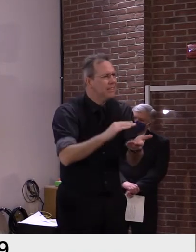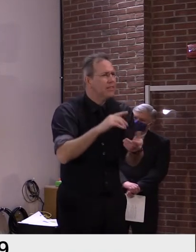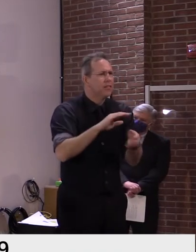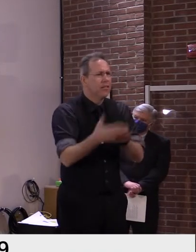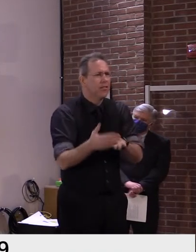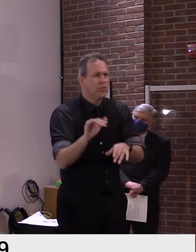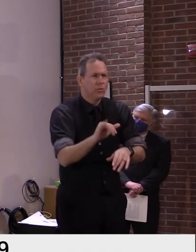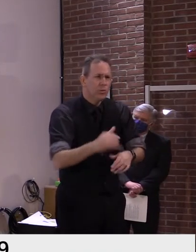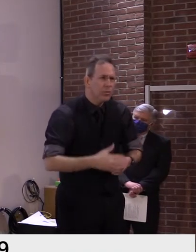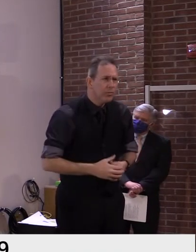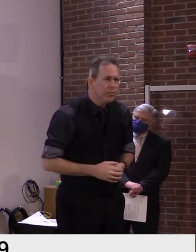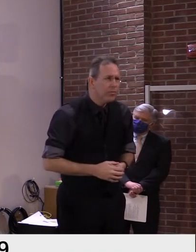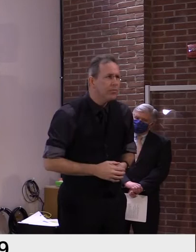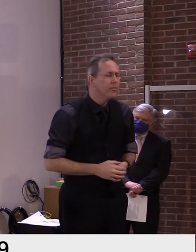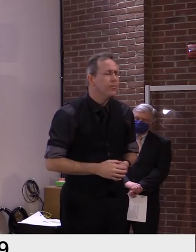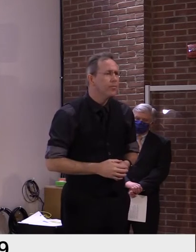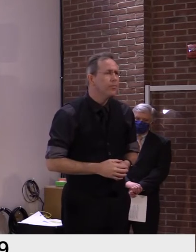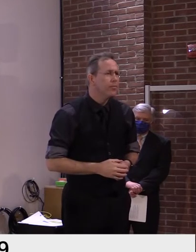health conditions.